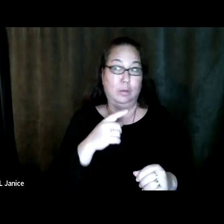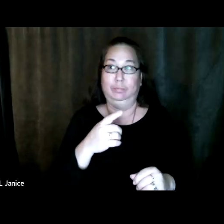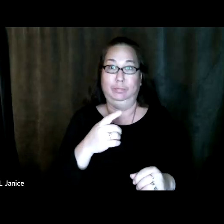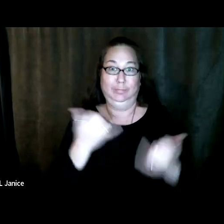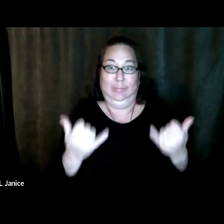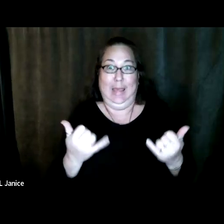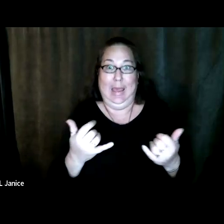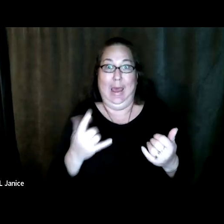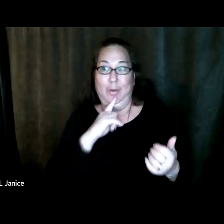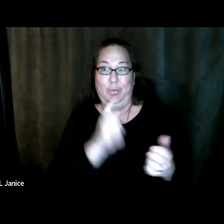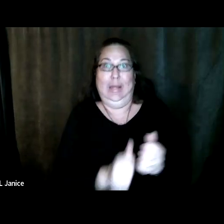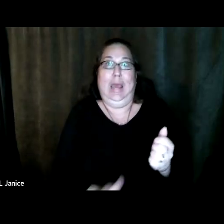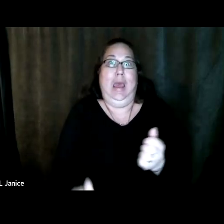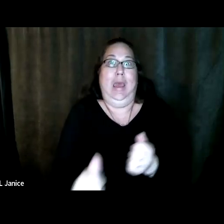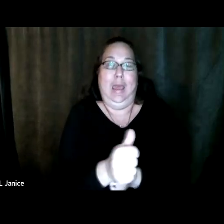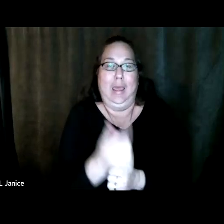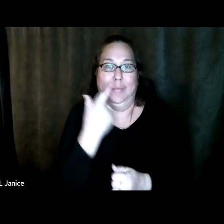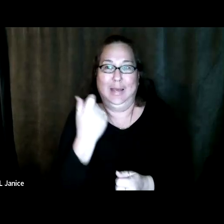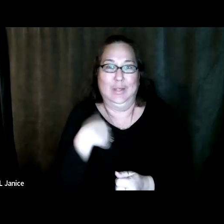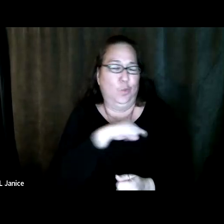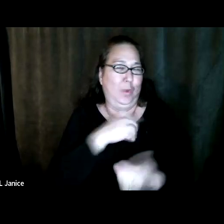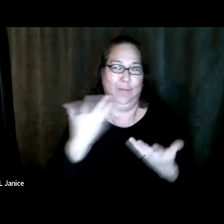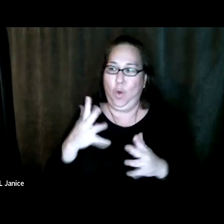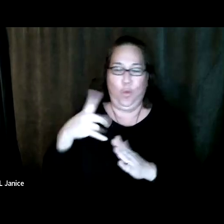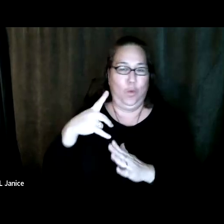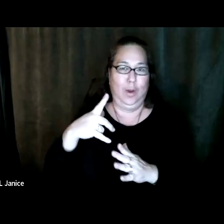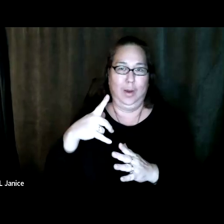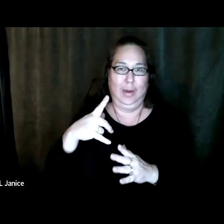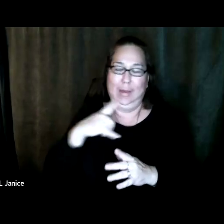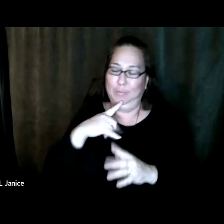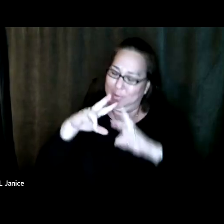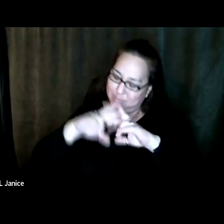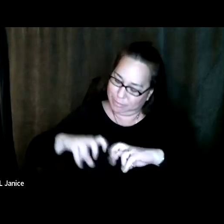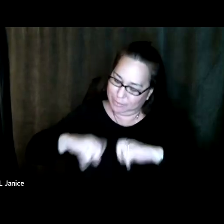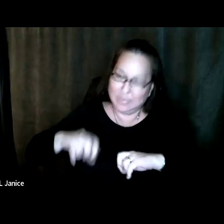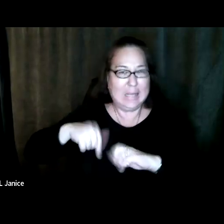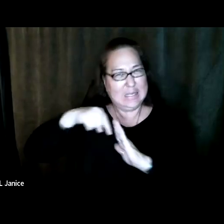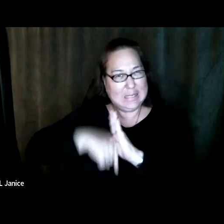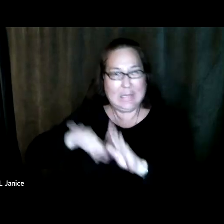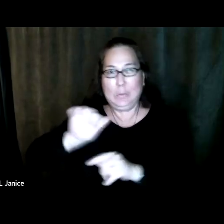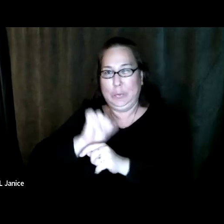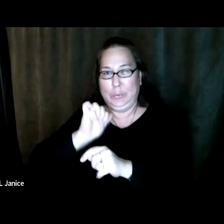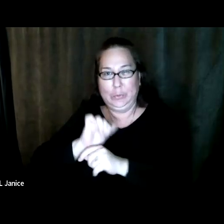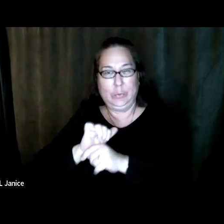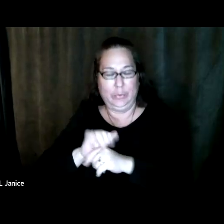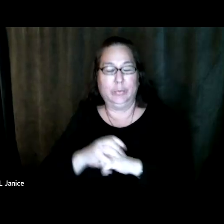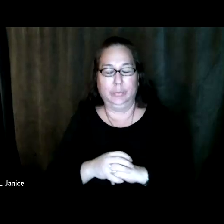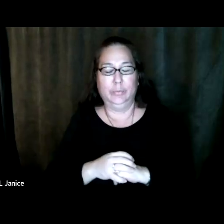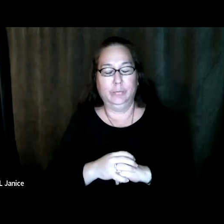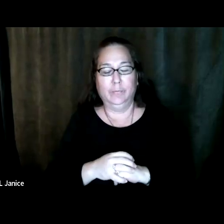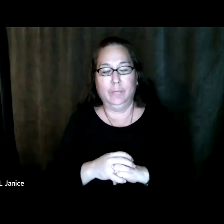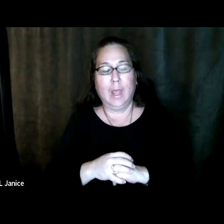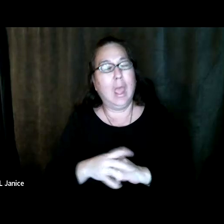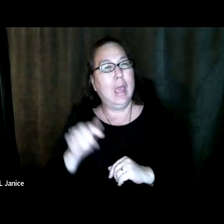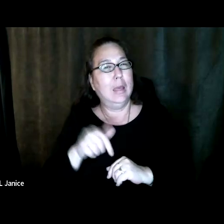done a lot of this deep work and we have some framework for this. But I do think it also just continues to come